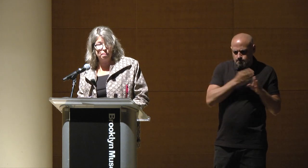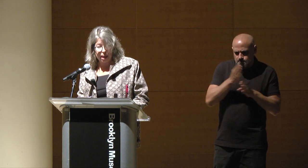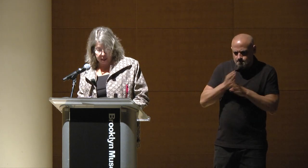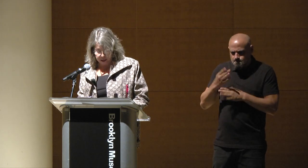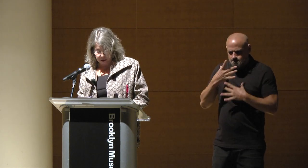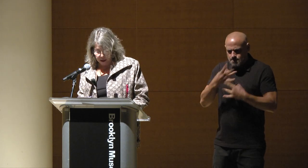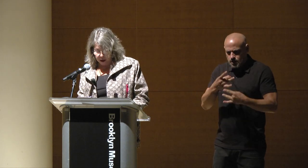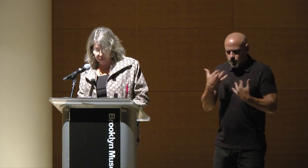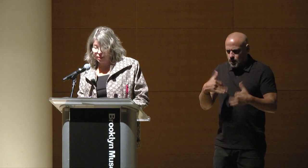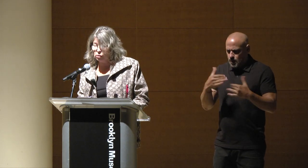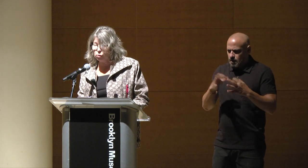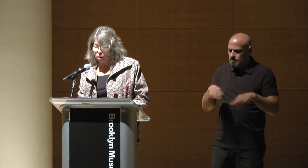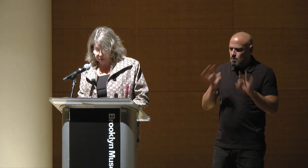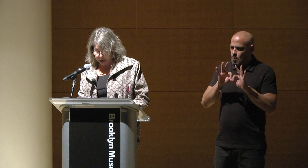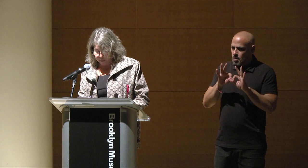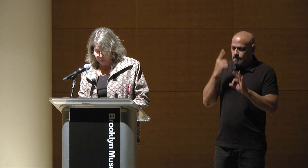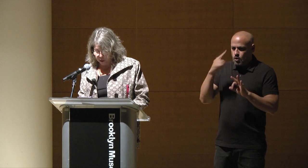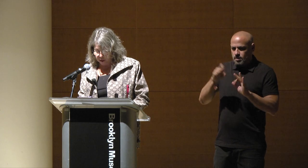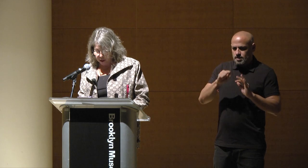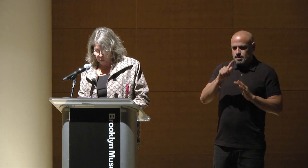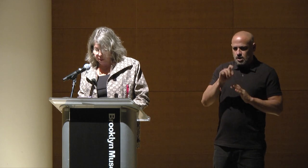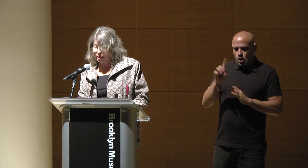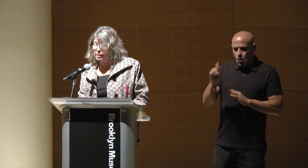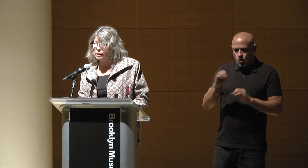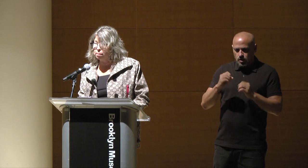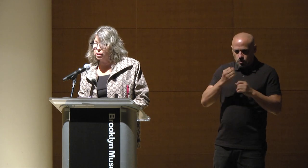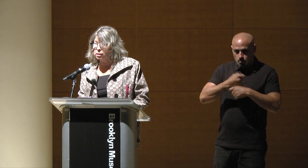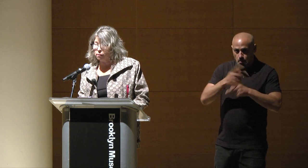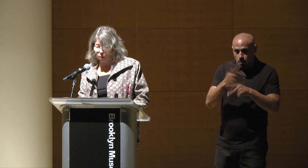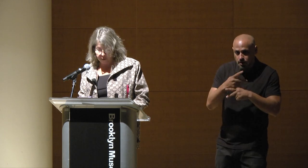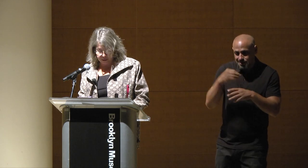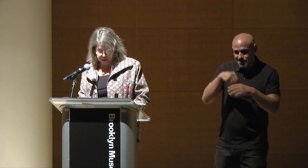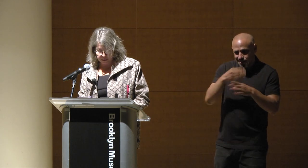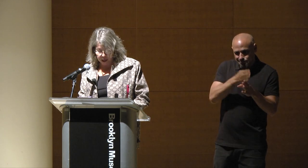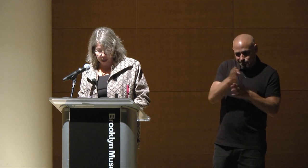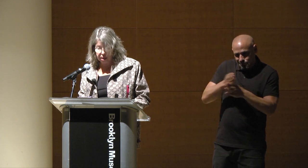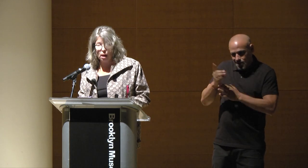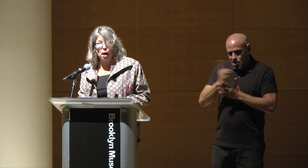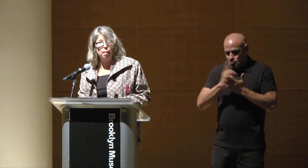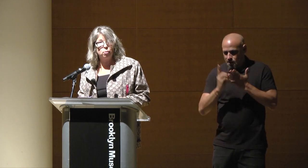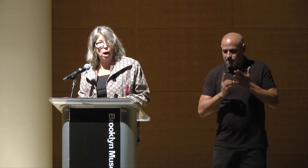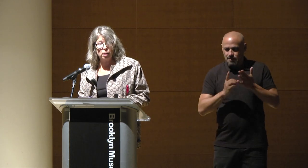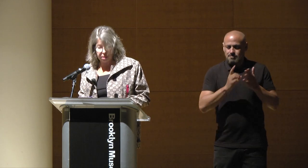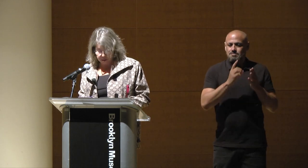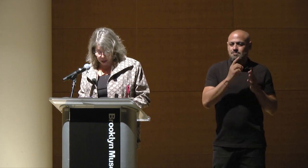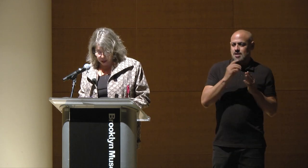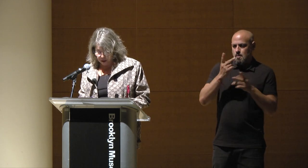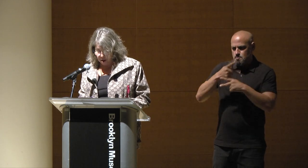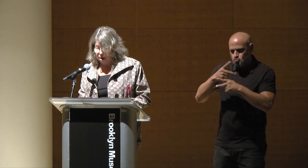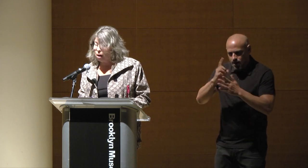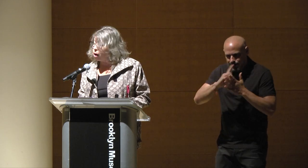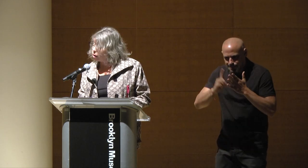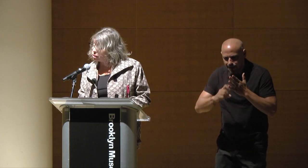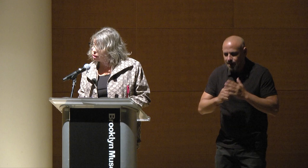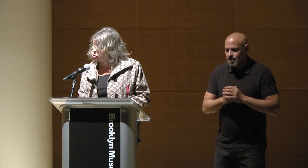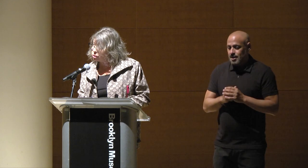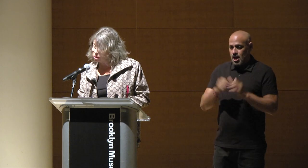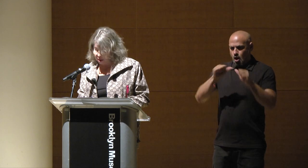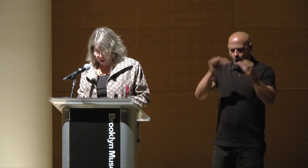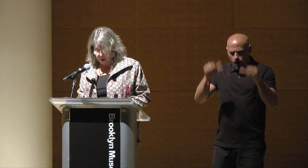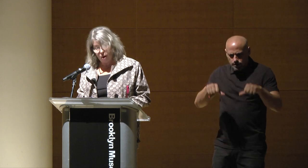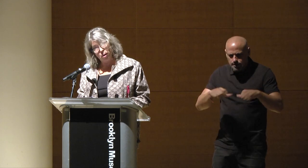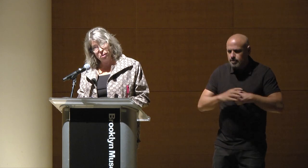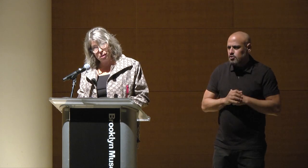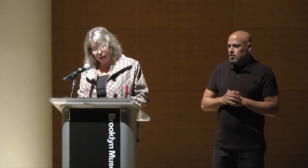are emblematic of his studio's output within the disciplines of graphic design, product design,